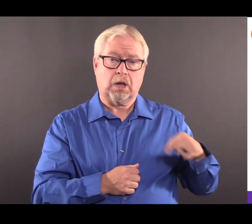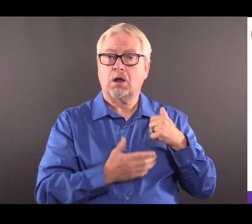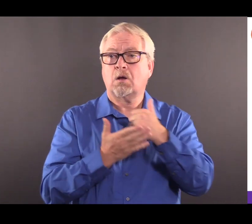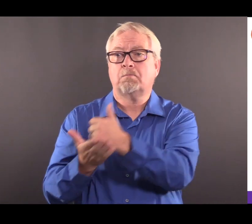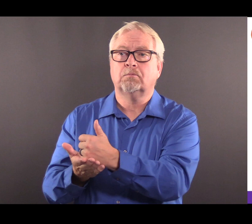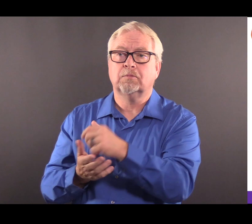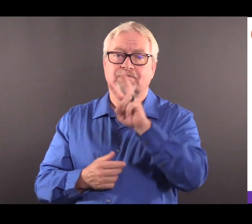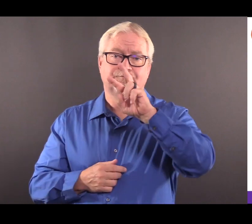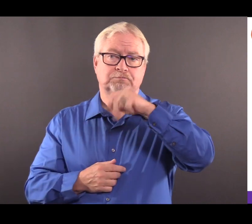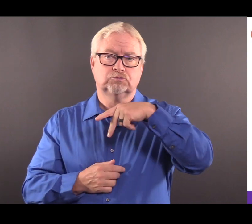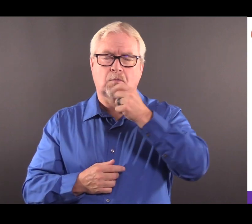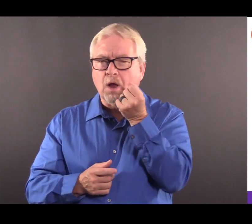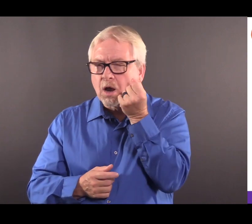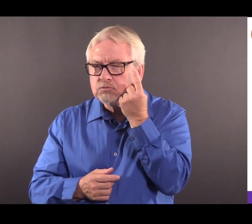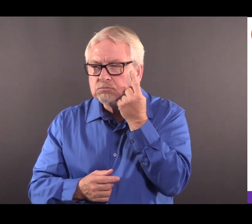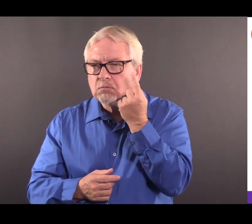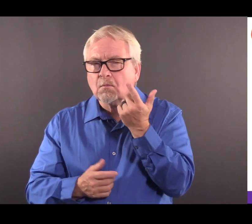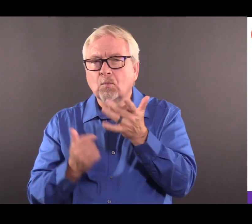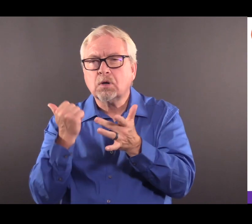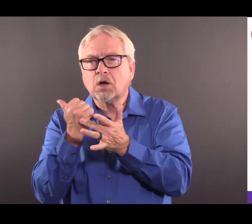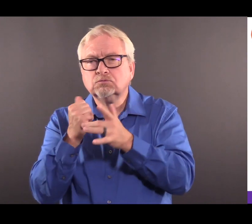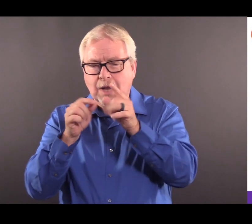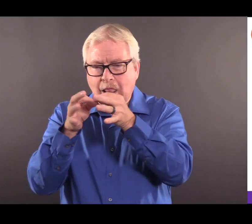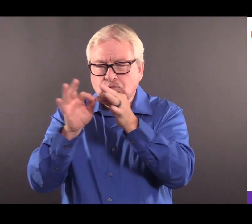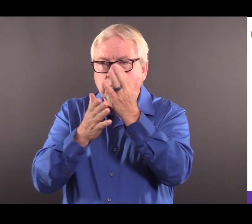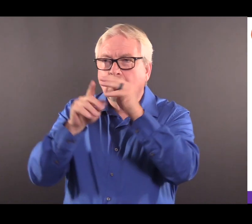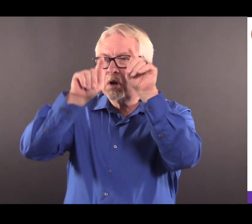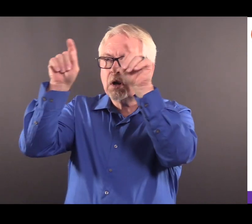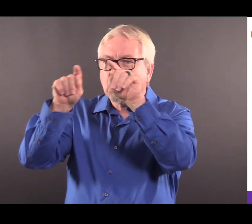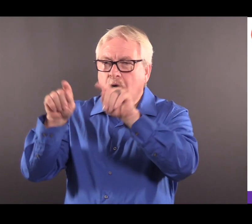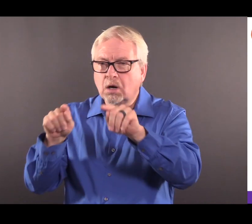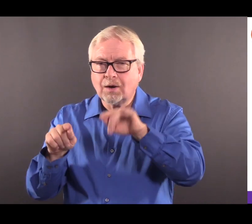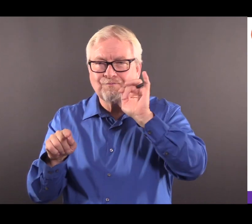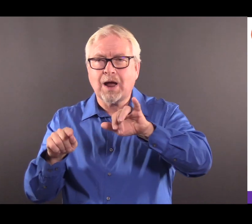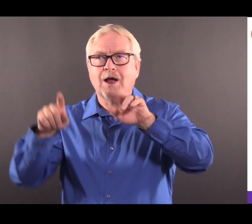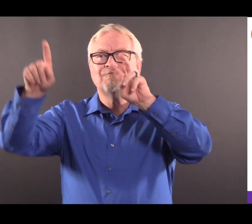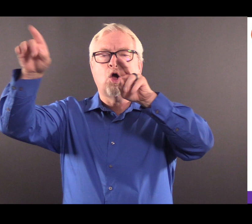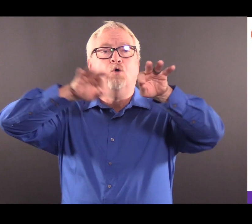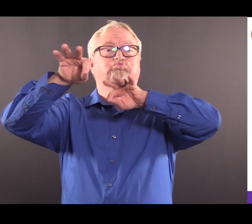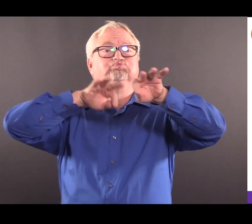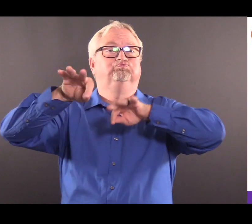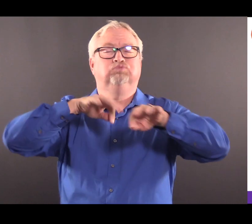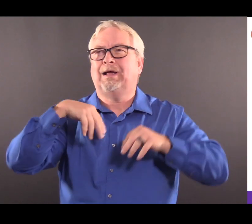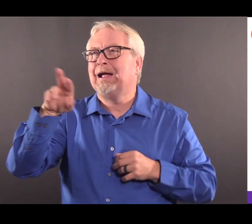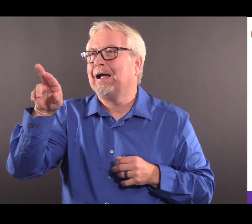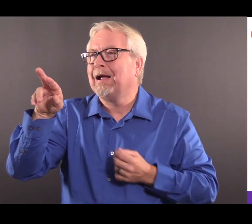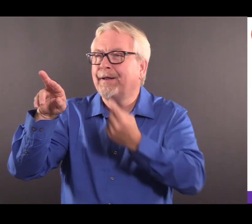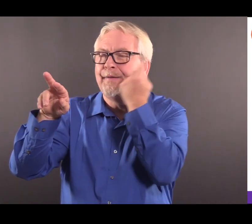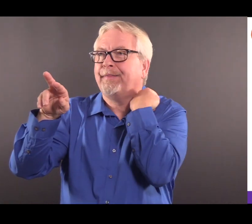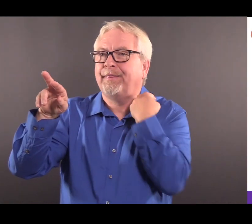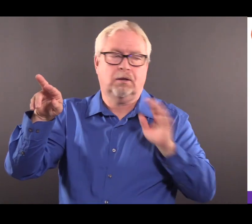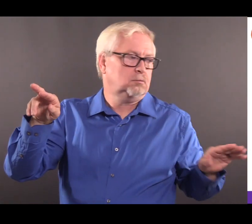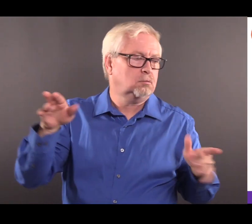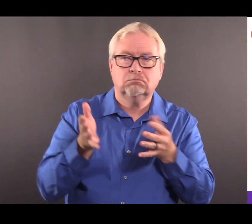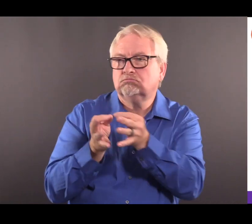the HMIS could help the VSP understand some of the technical language that the vendor uses